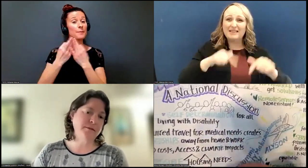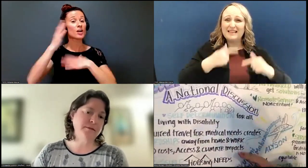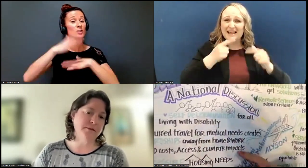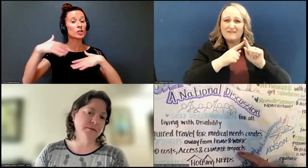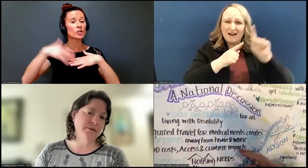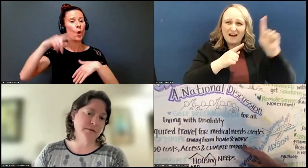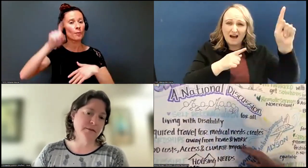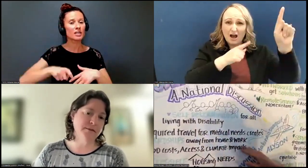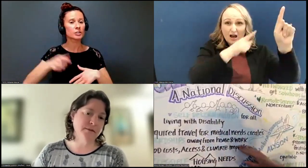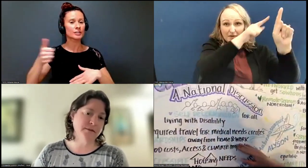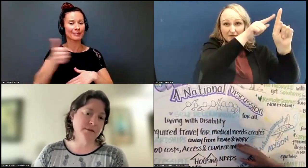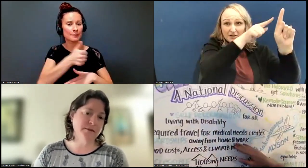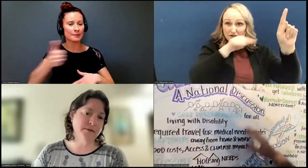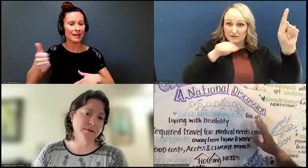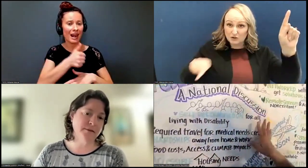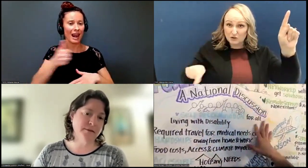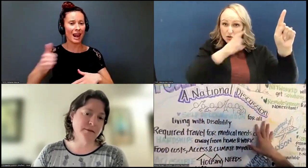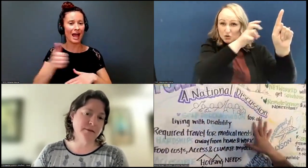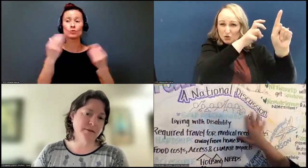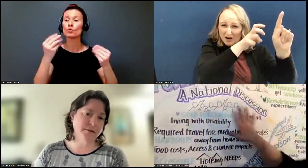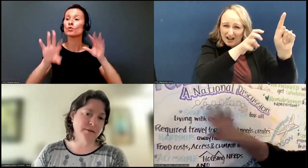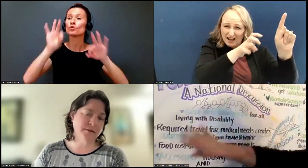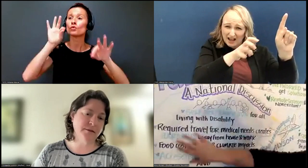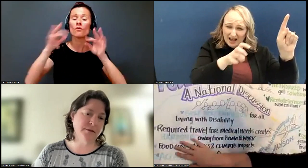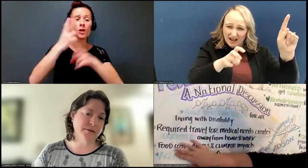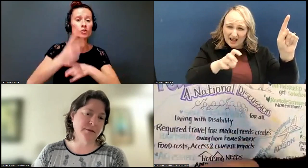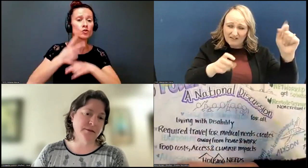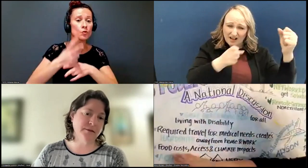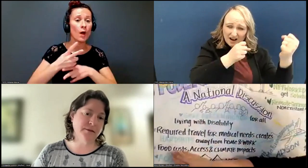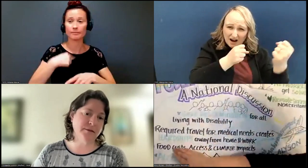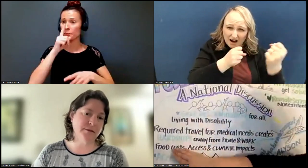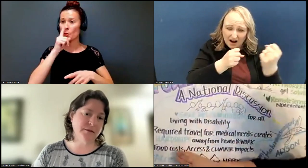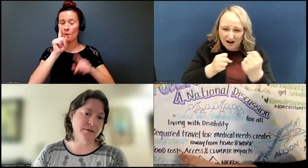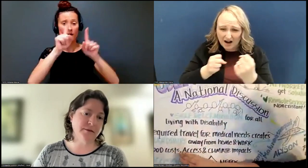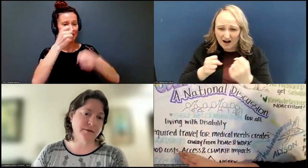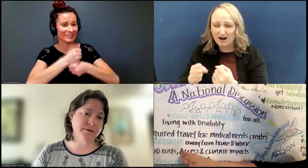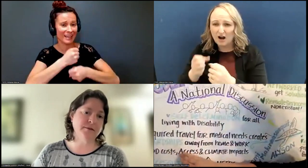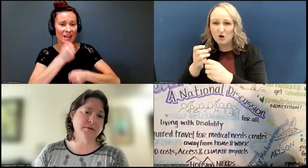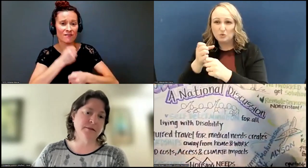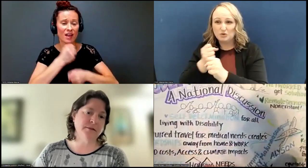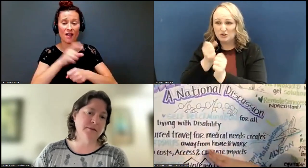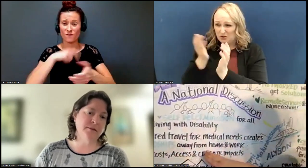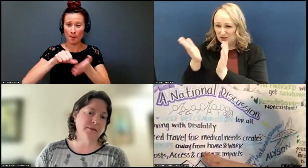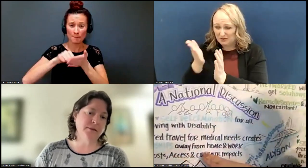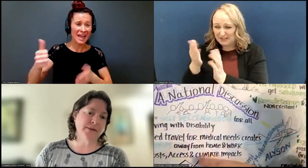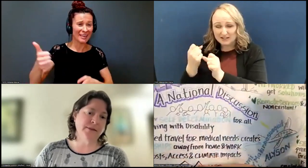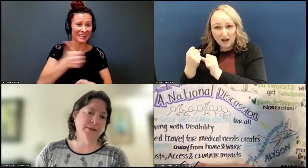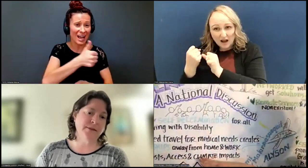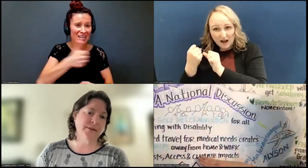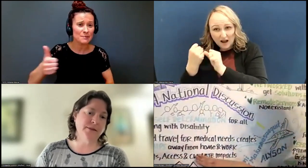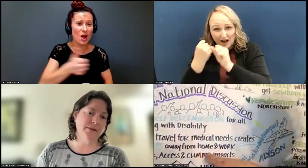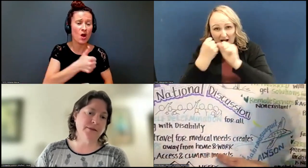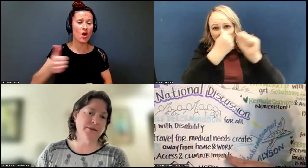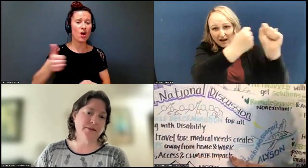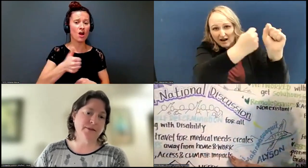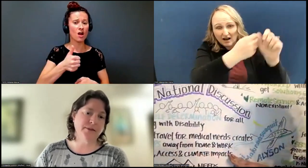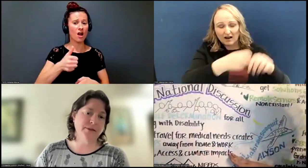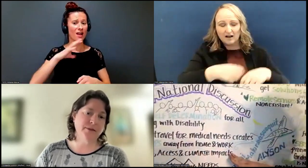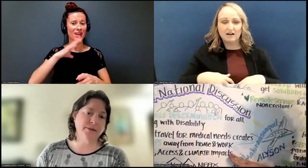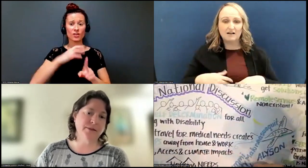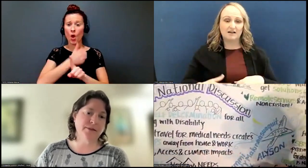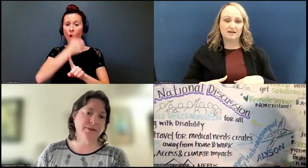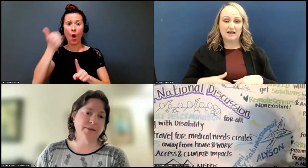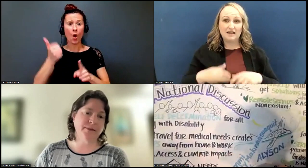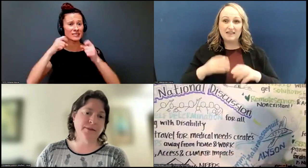work. Other things that their folks are experiencing around food costs, access, and impacts to their food systems